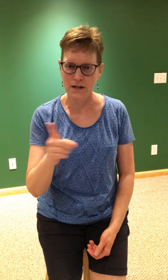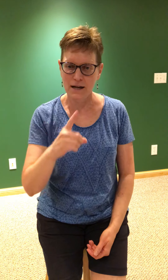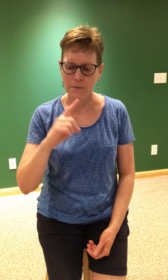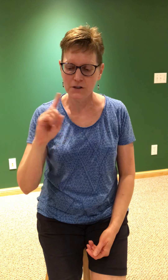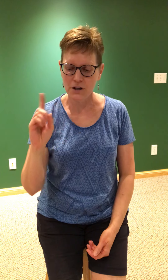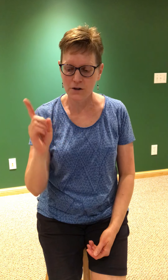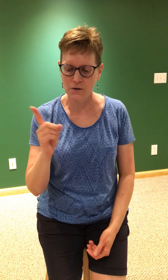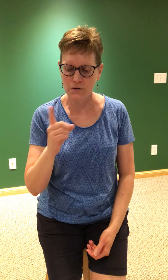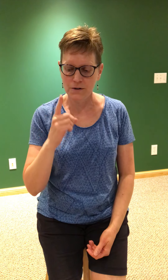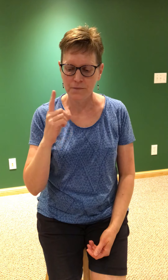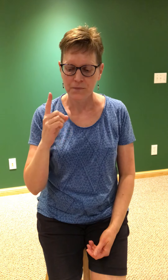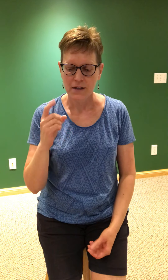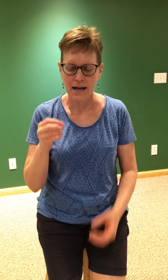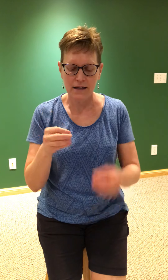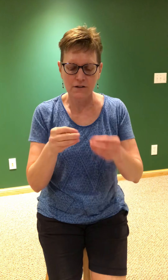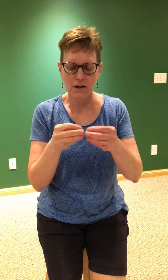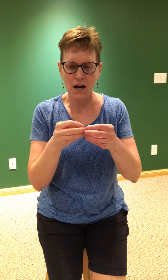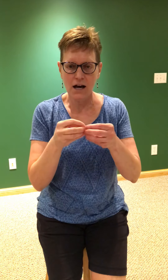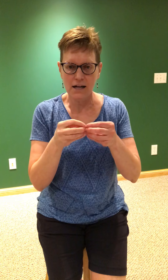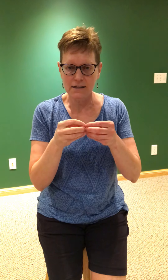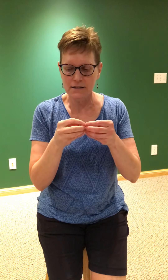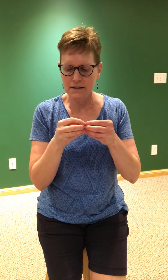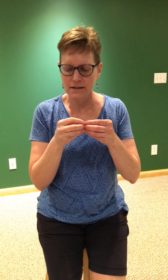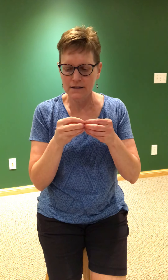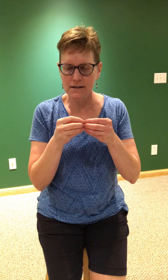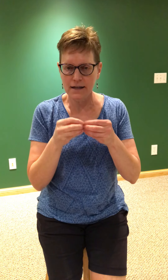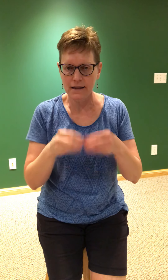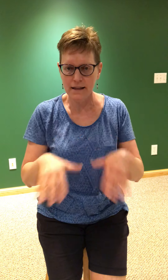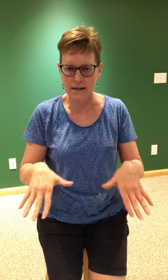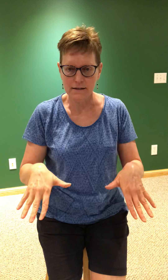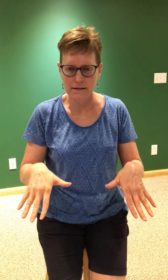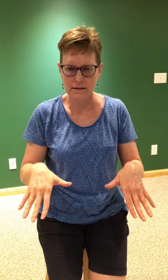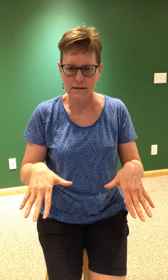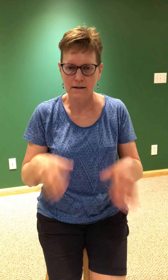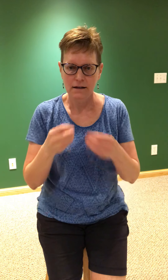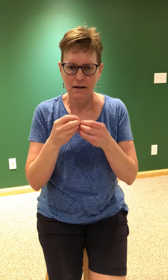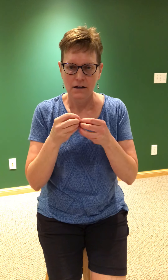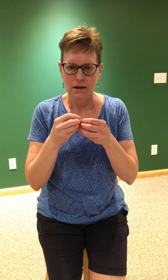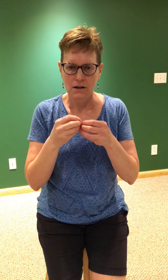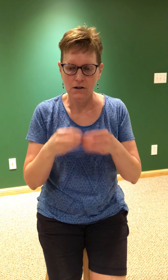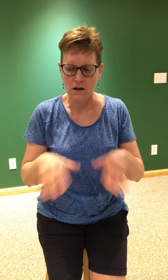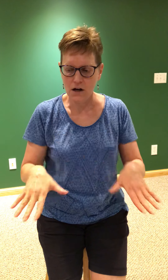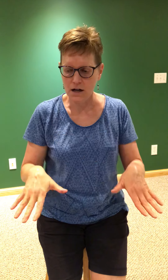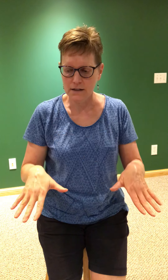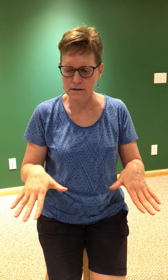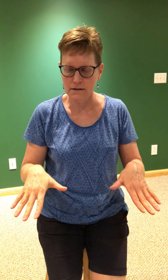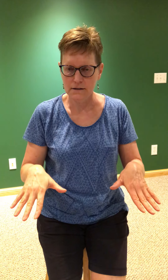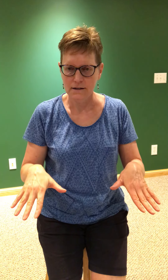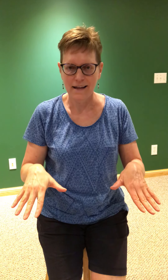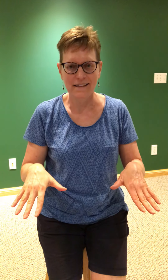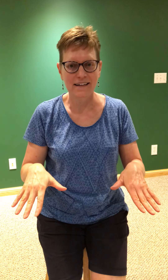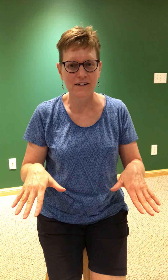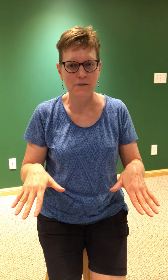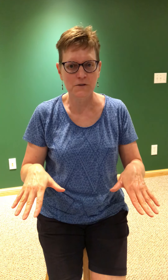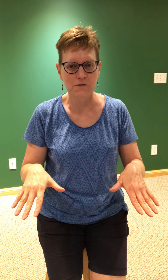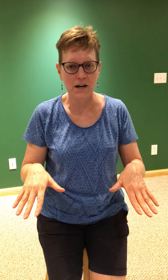I'm alone. And lost is like this. Lost. And then here comes afraid